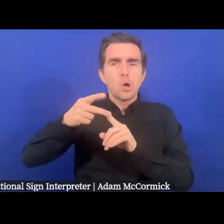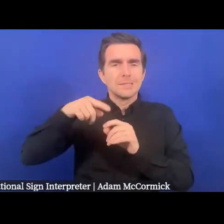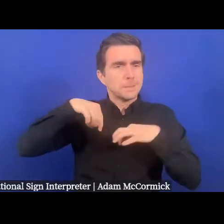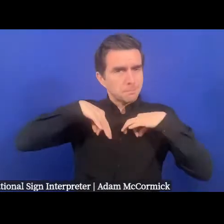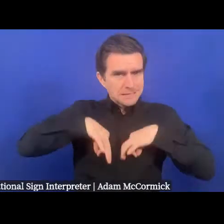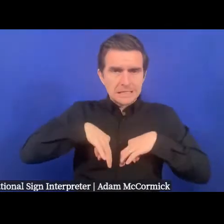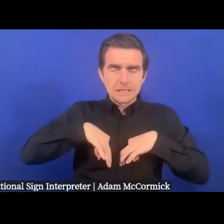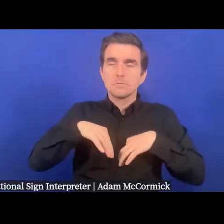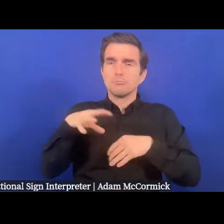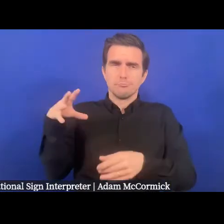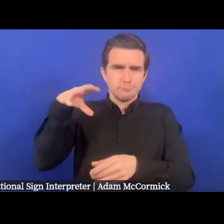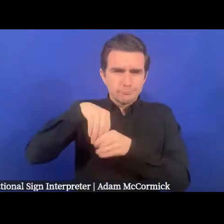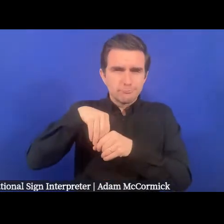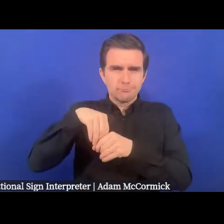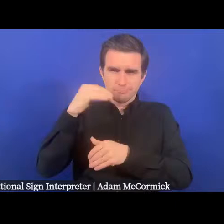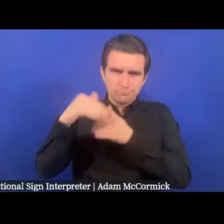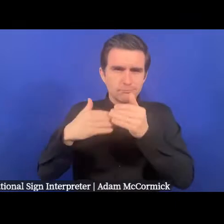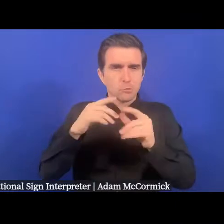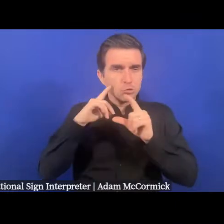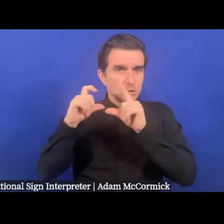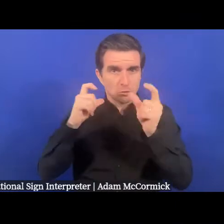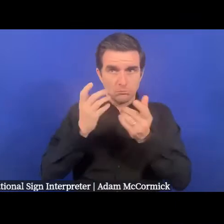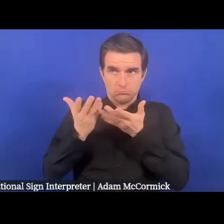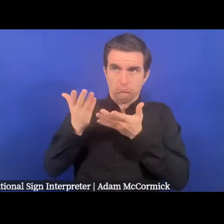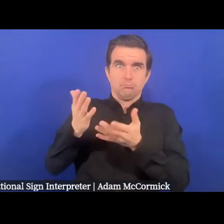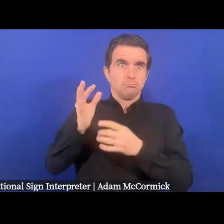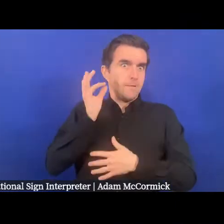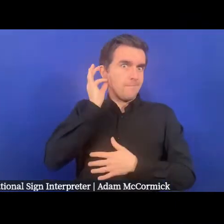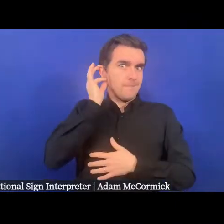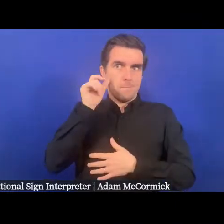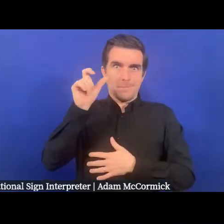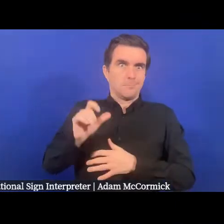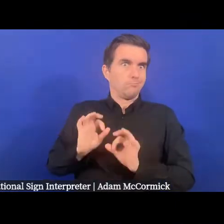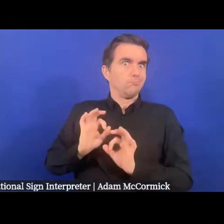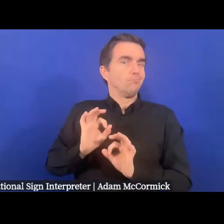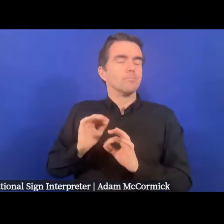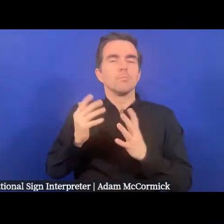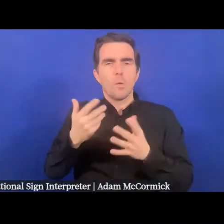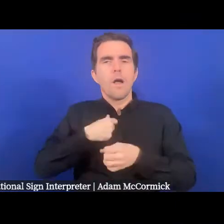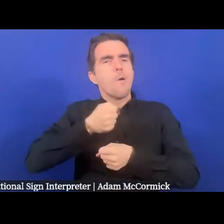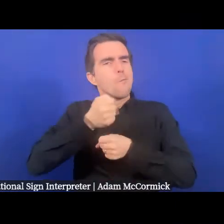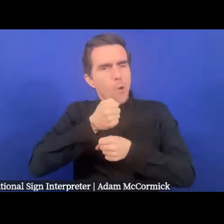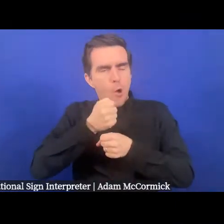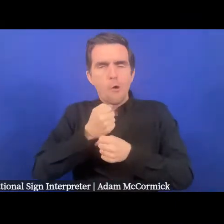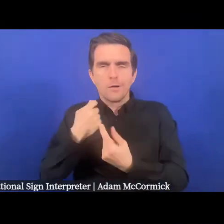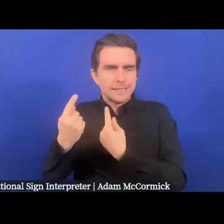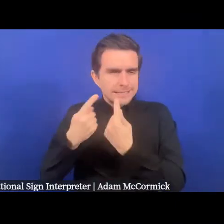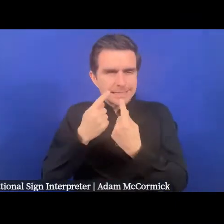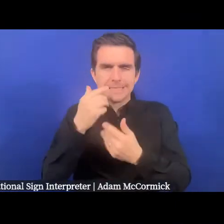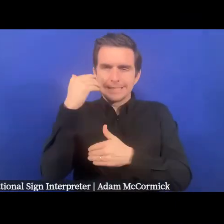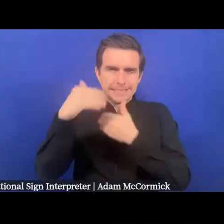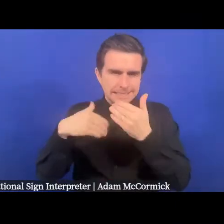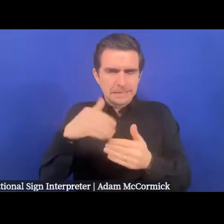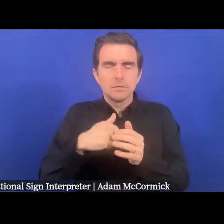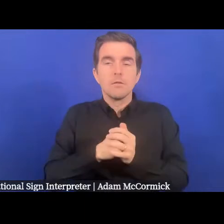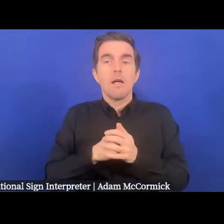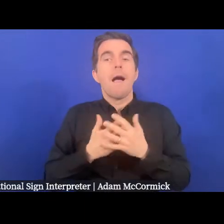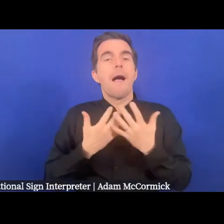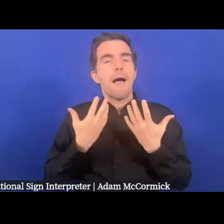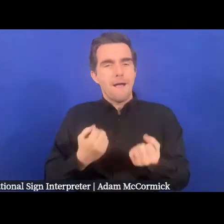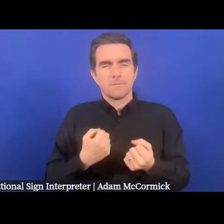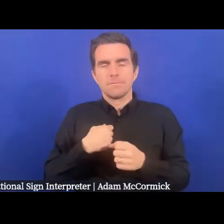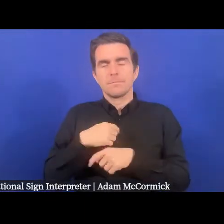WIT that you talk about, which is the Women in Tourism in Africa, Women in Tourism in